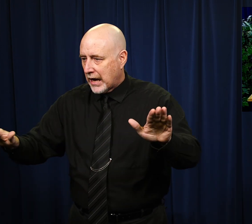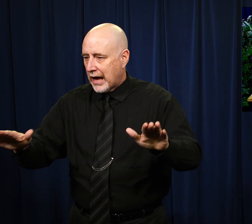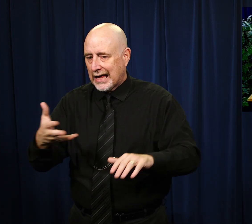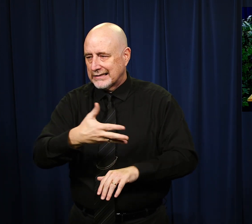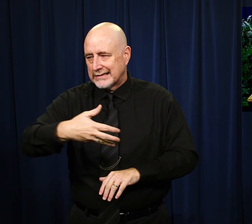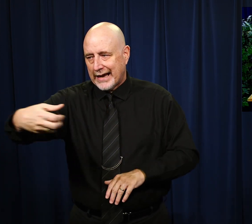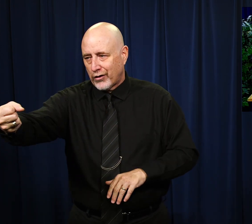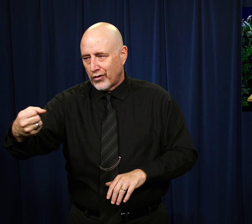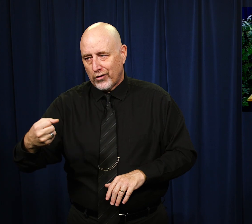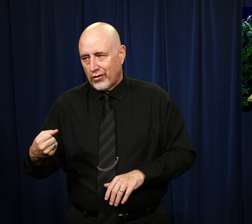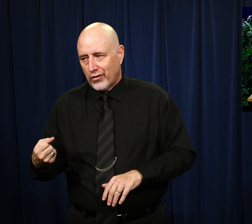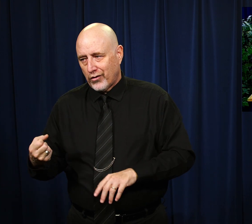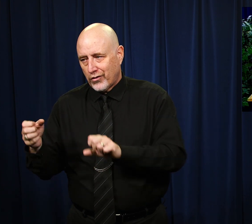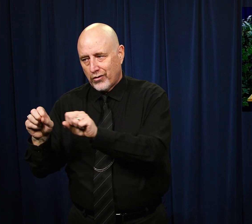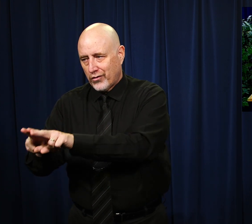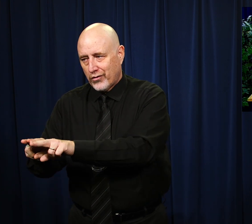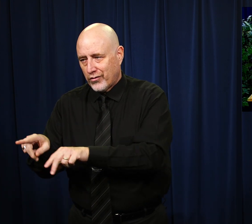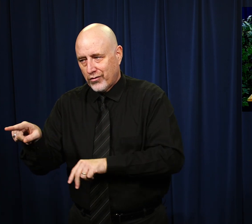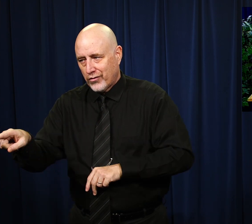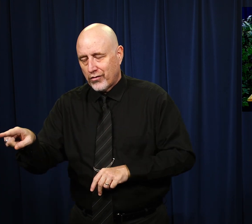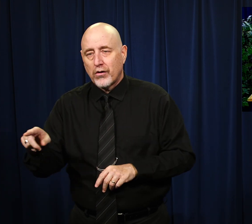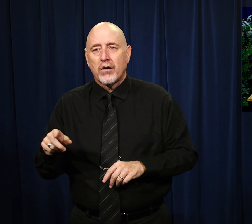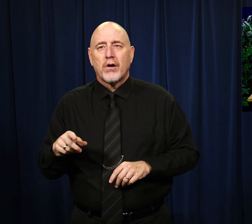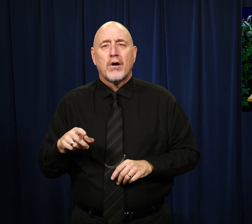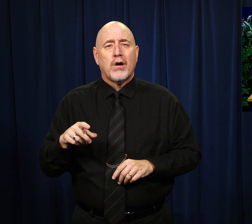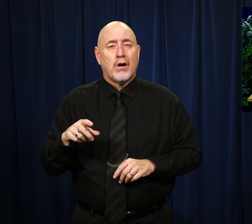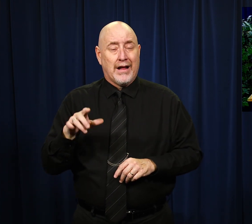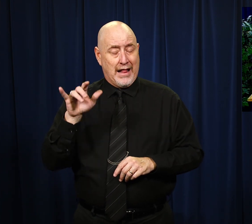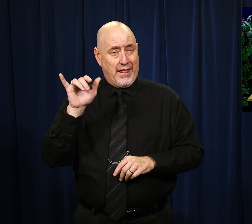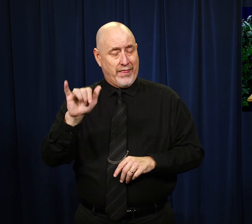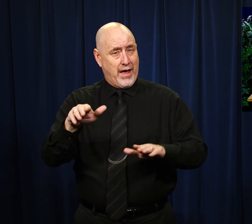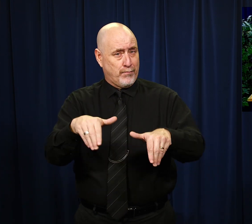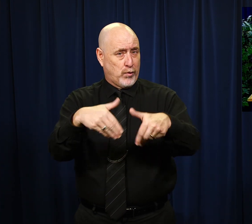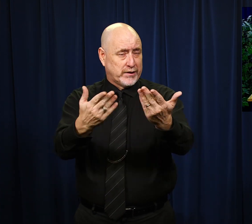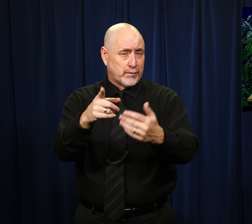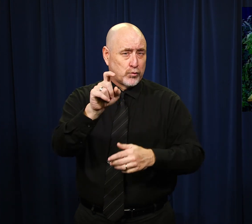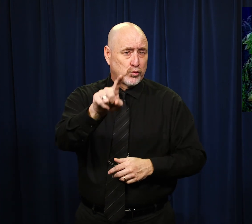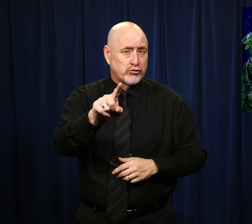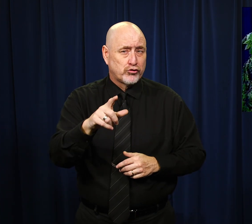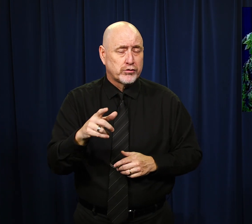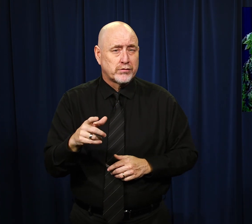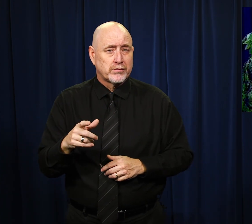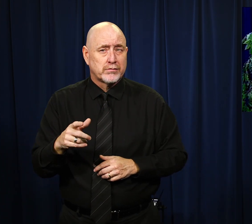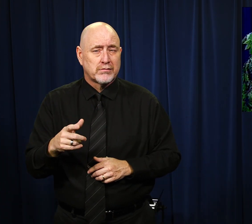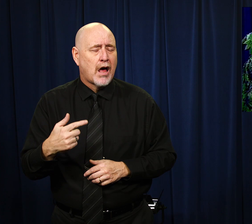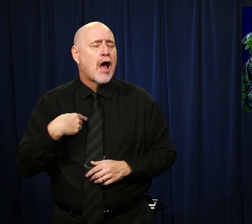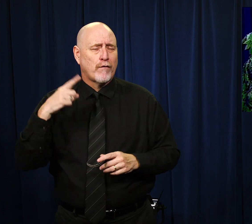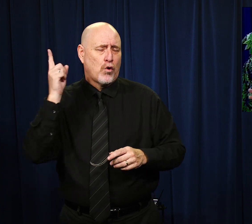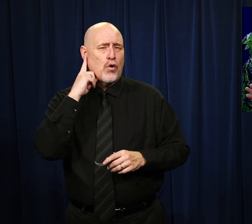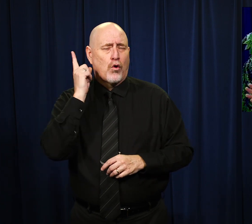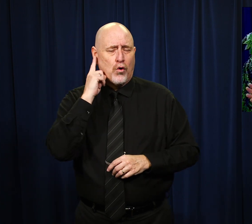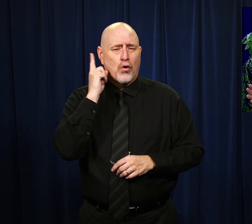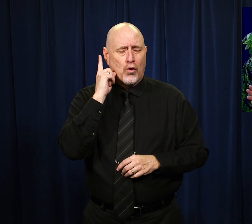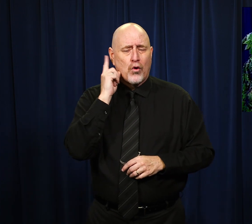take her. Now this brings up a question, right? I mean, I've